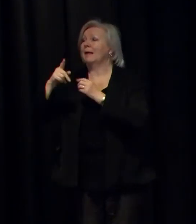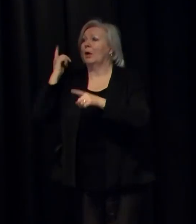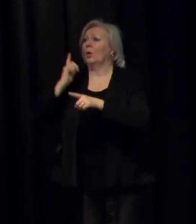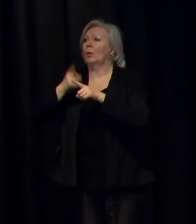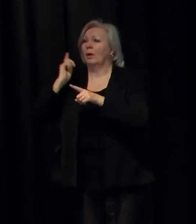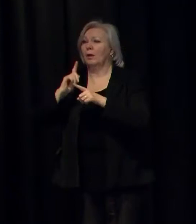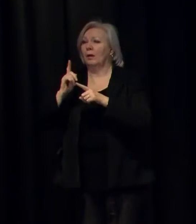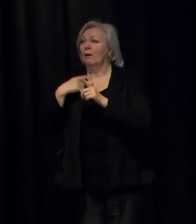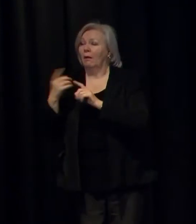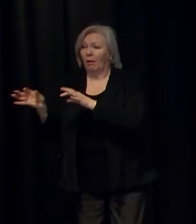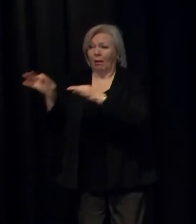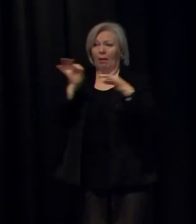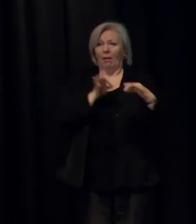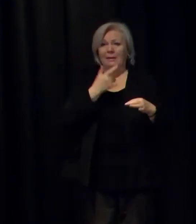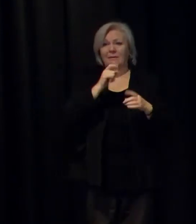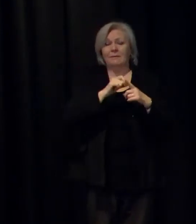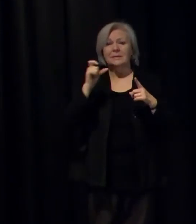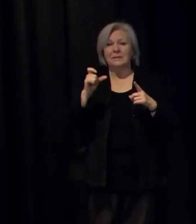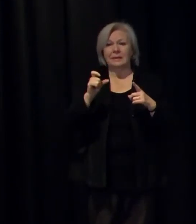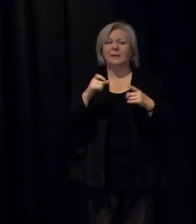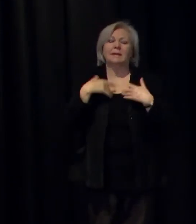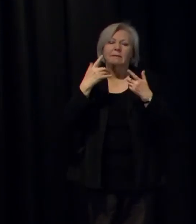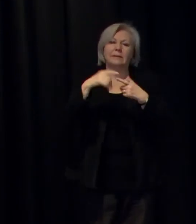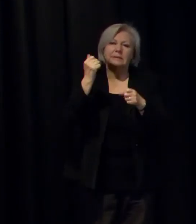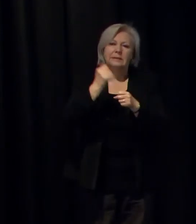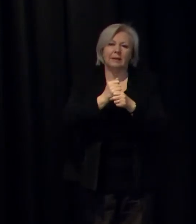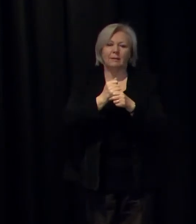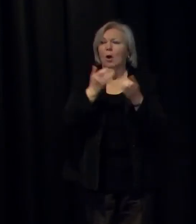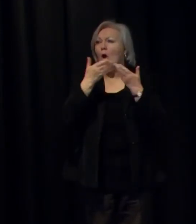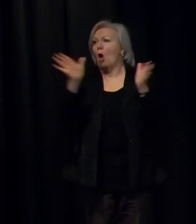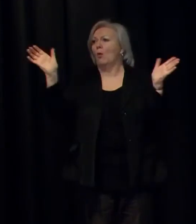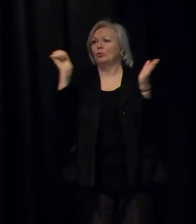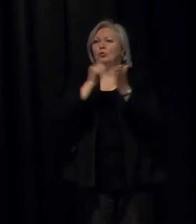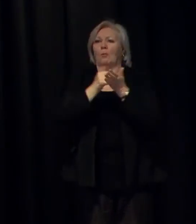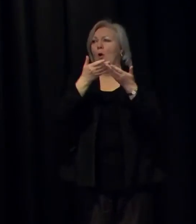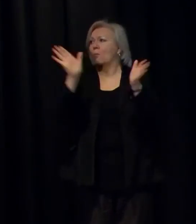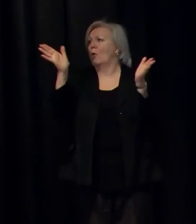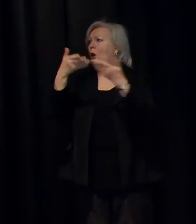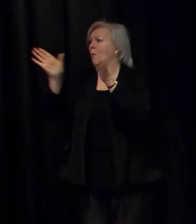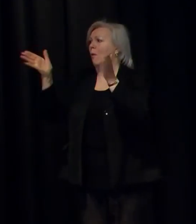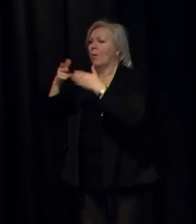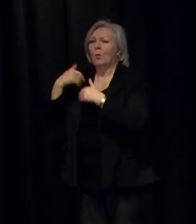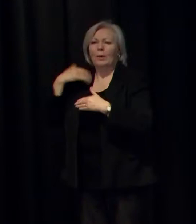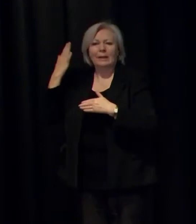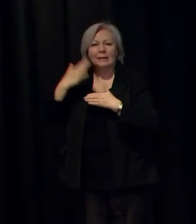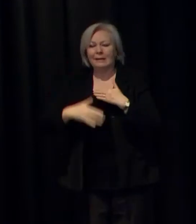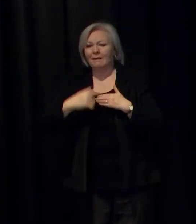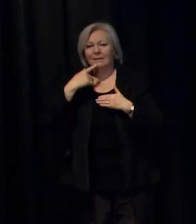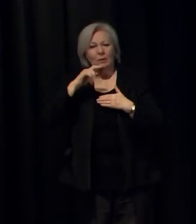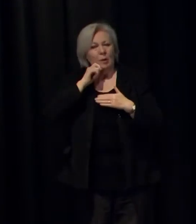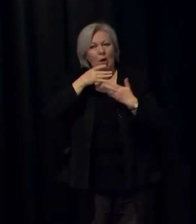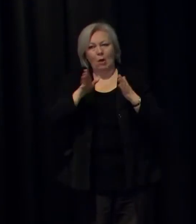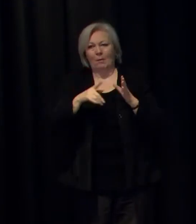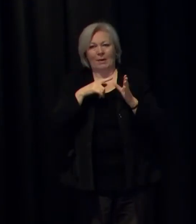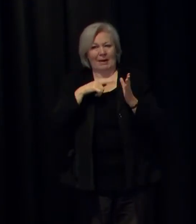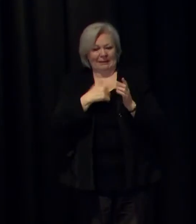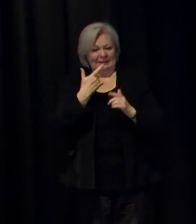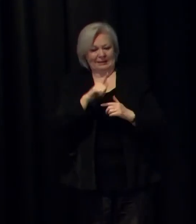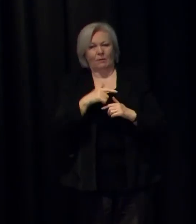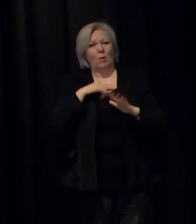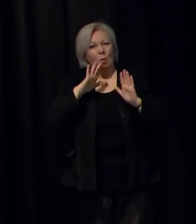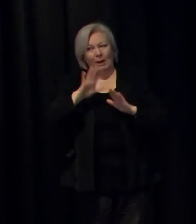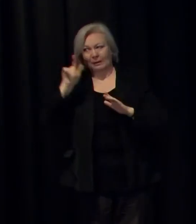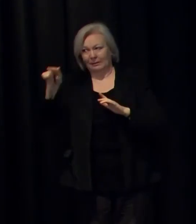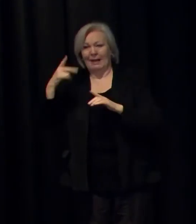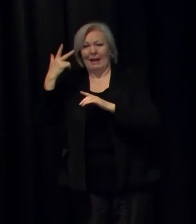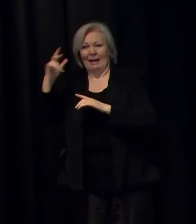at 70, which is, and for instance, opening up retail is not something that was ever countenanced until 80. We just finish up with